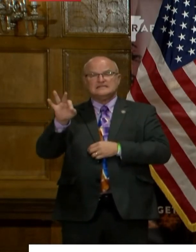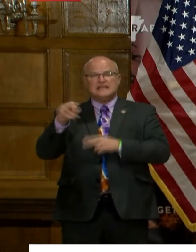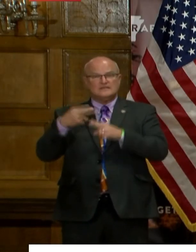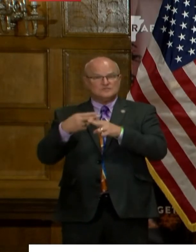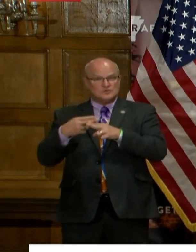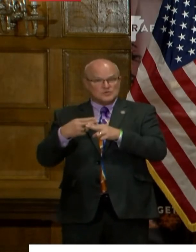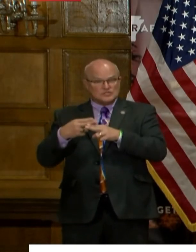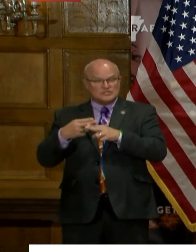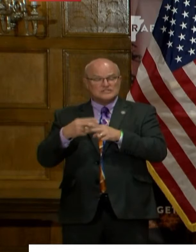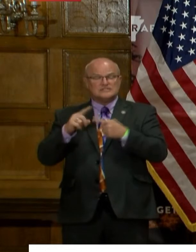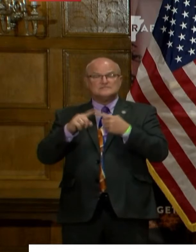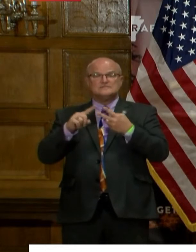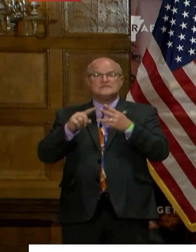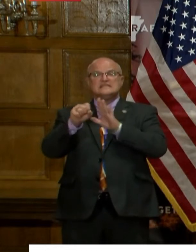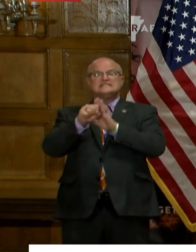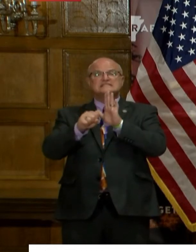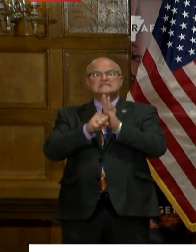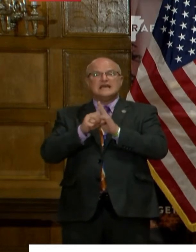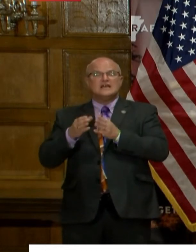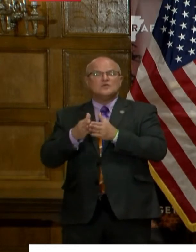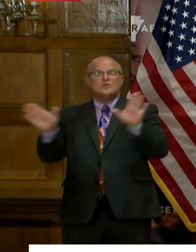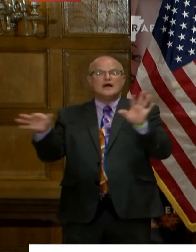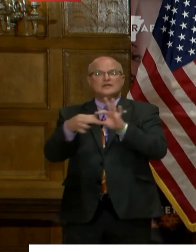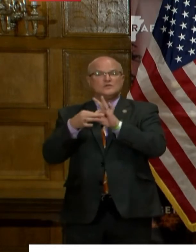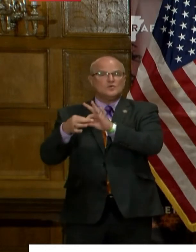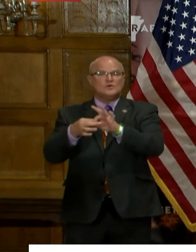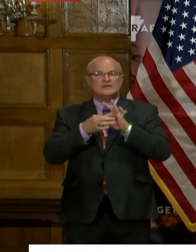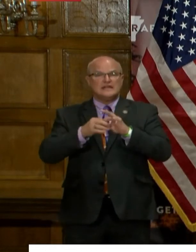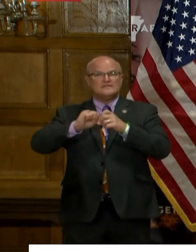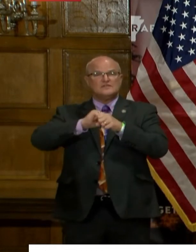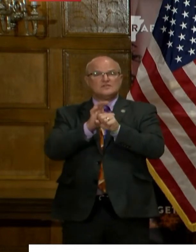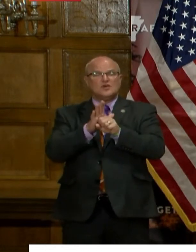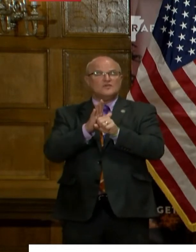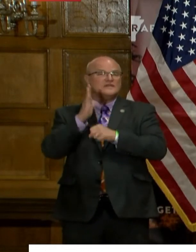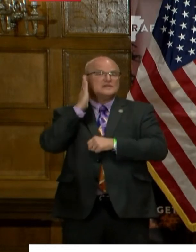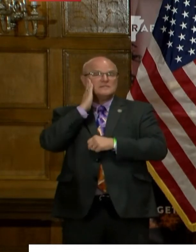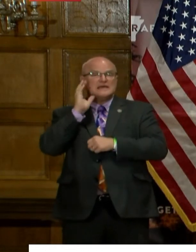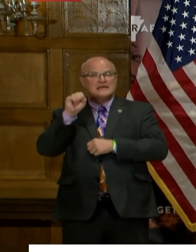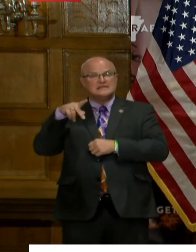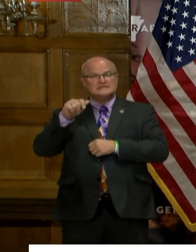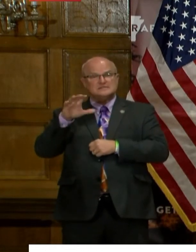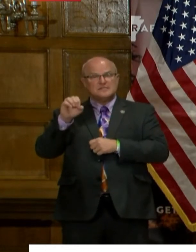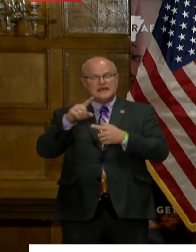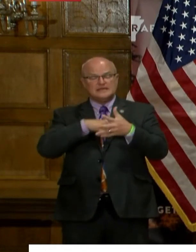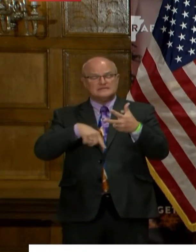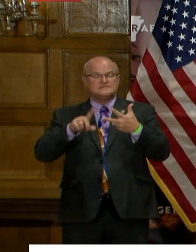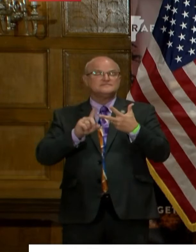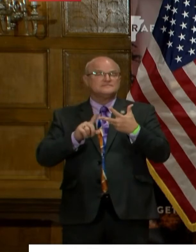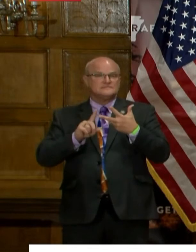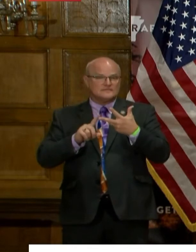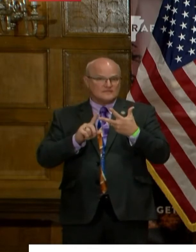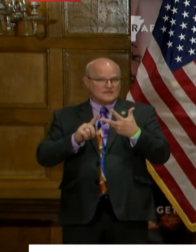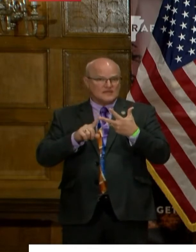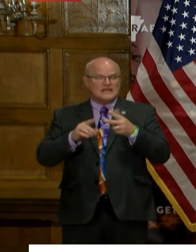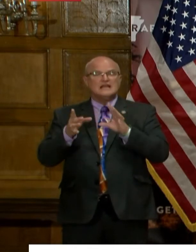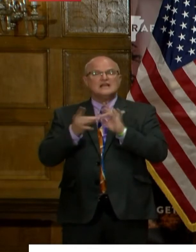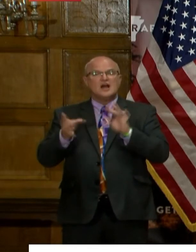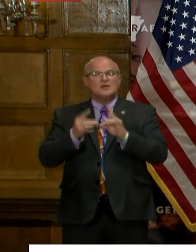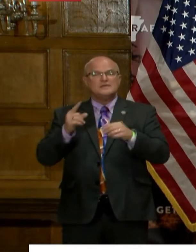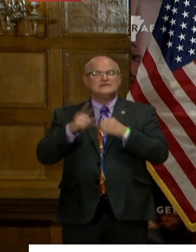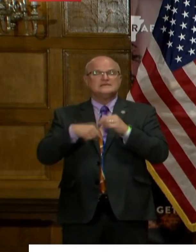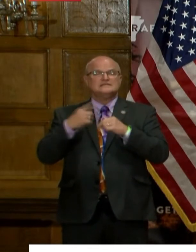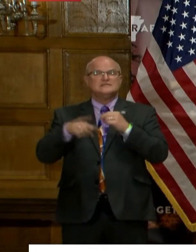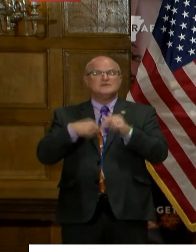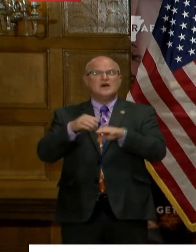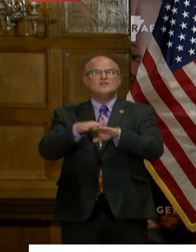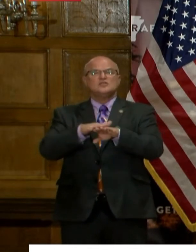shortages, statewide coordination of COVID bed space, and also comments related